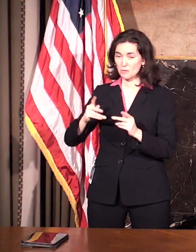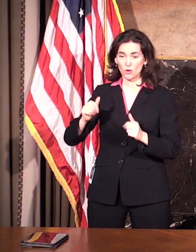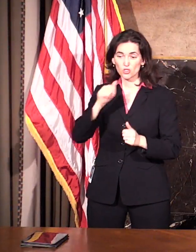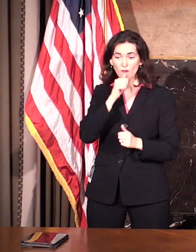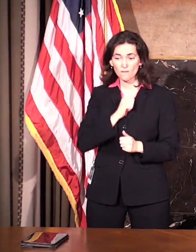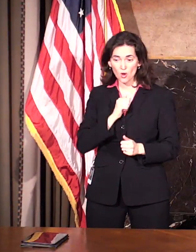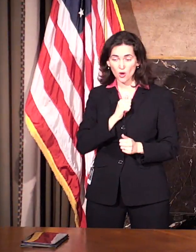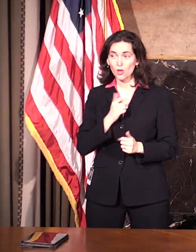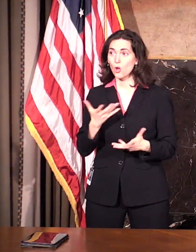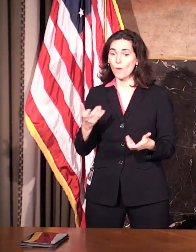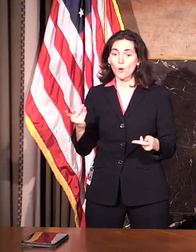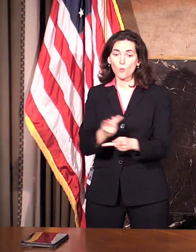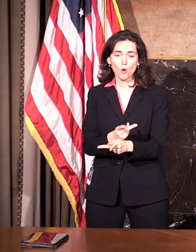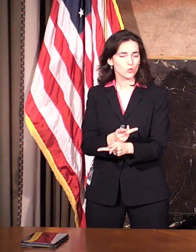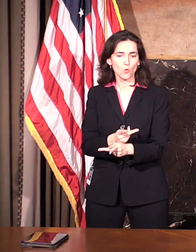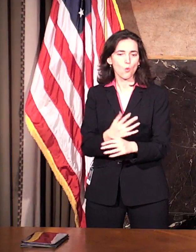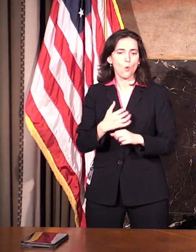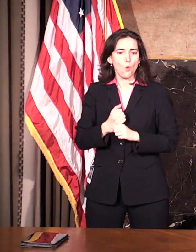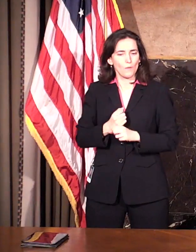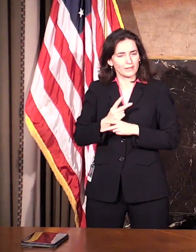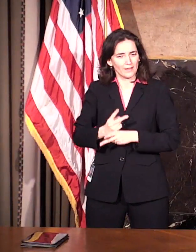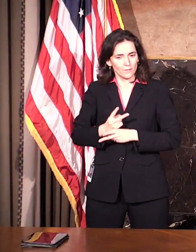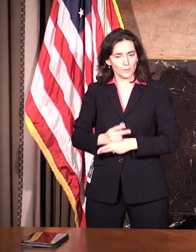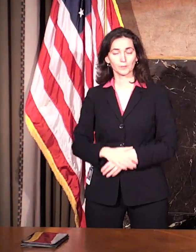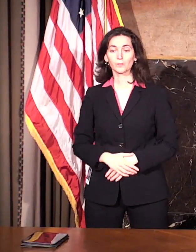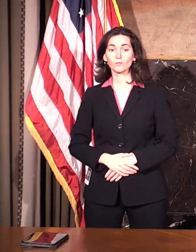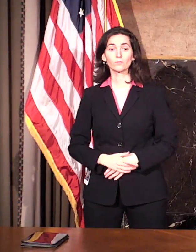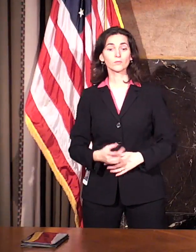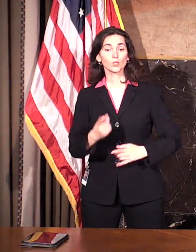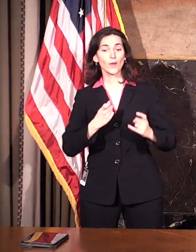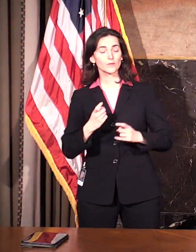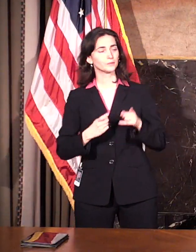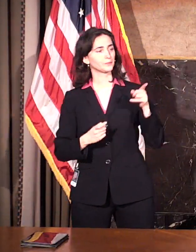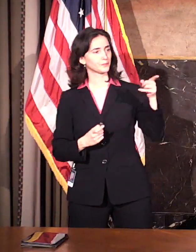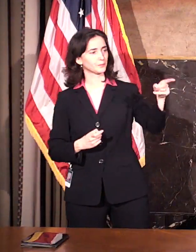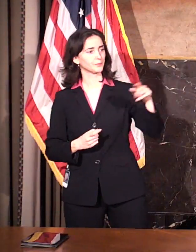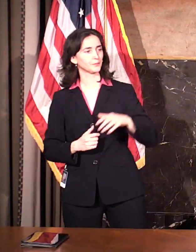happy to answer any questions if there are any. Belinda? In terms of the federal